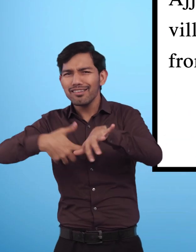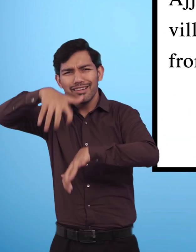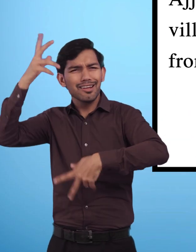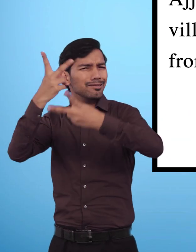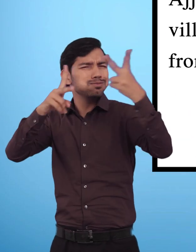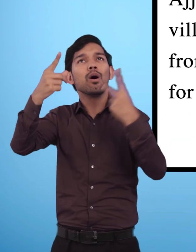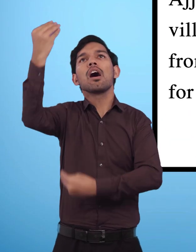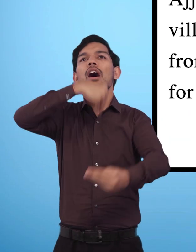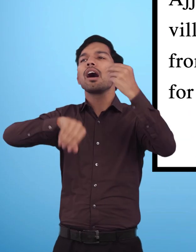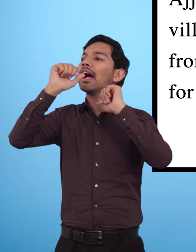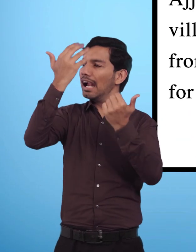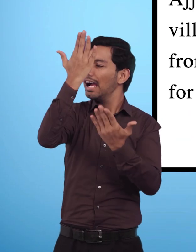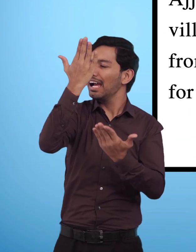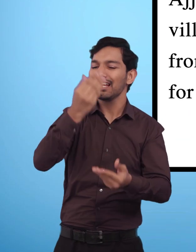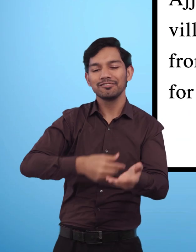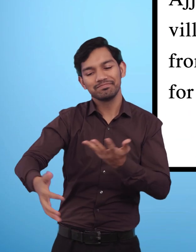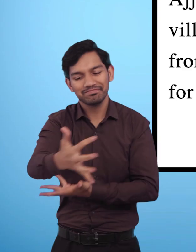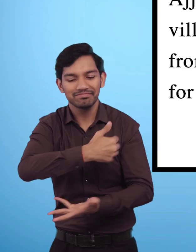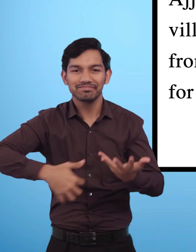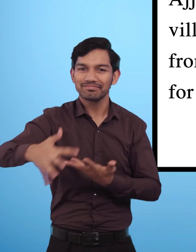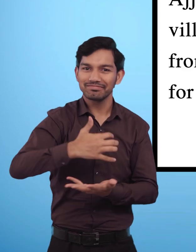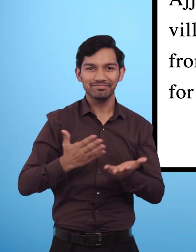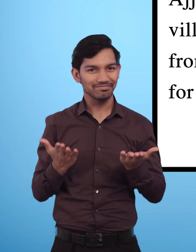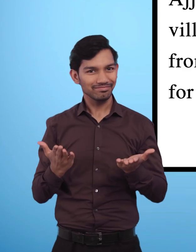left for animals and birds to eat.